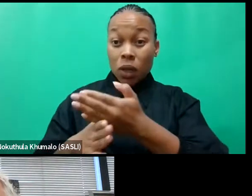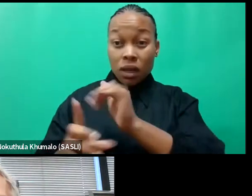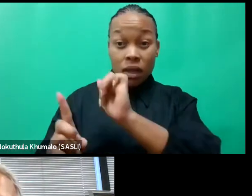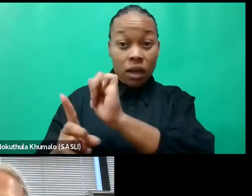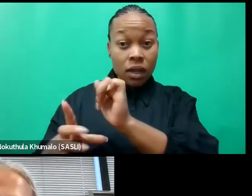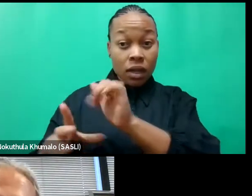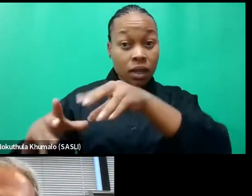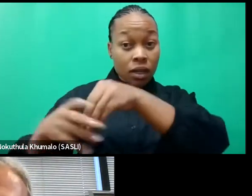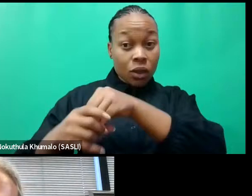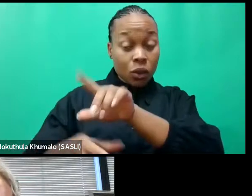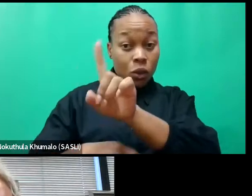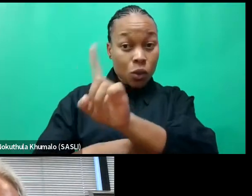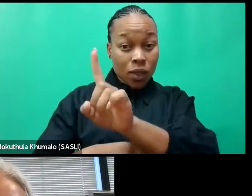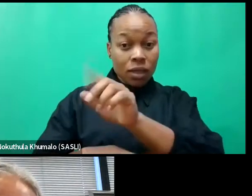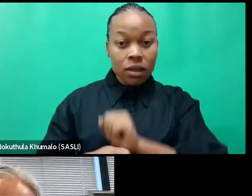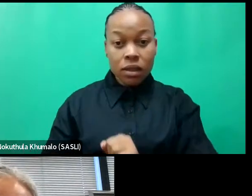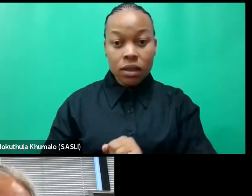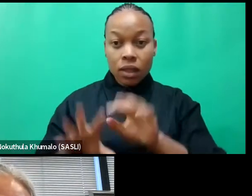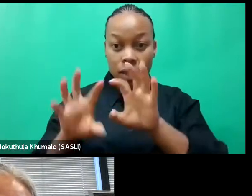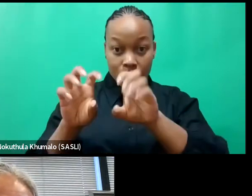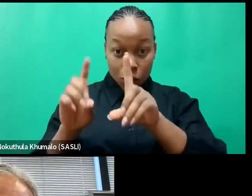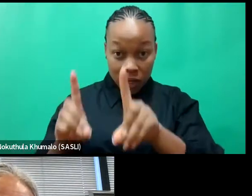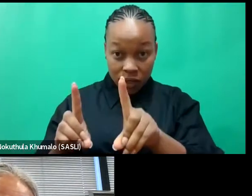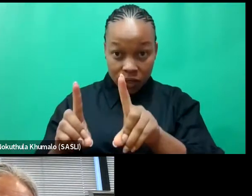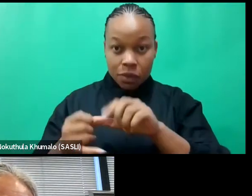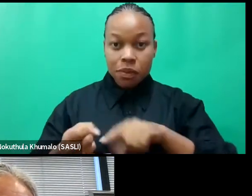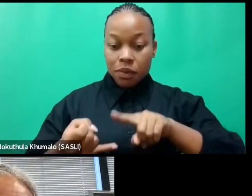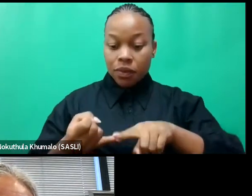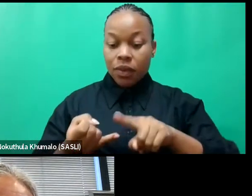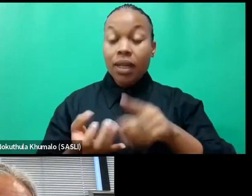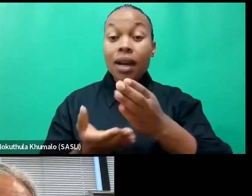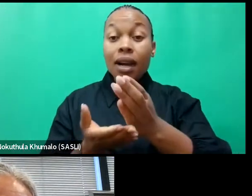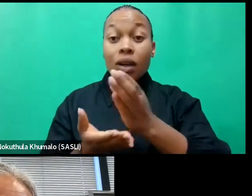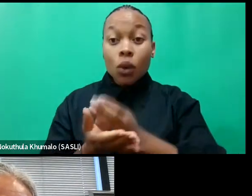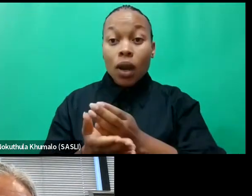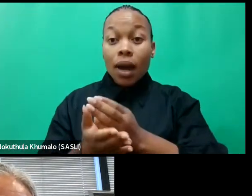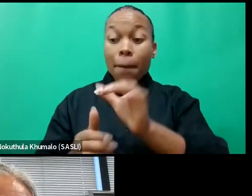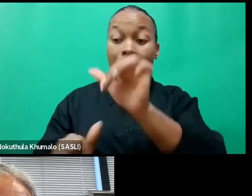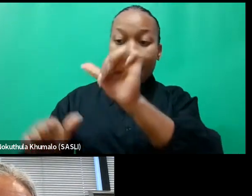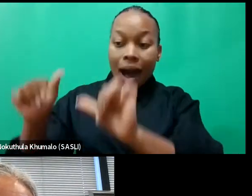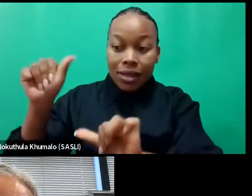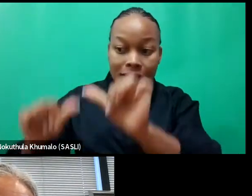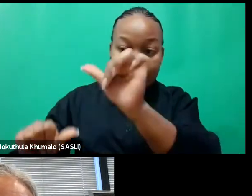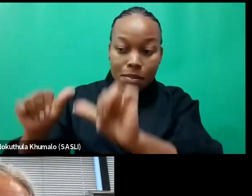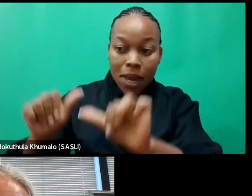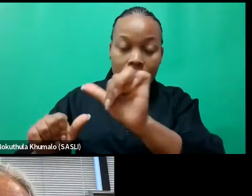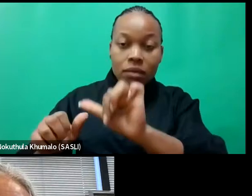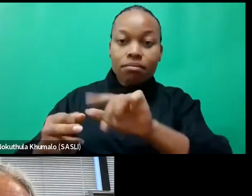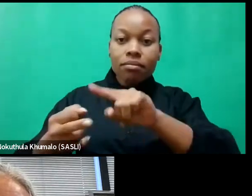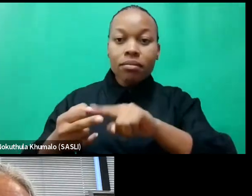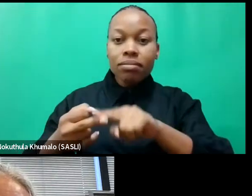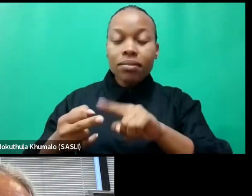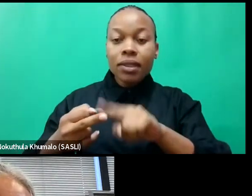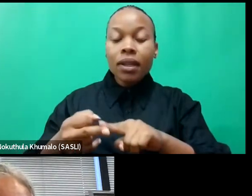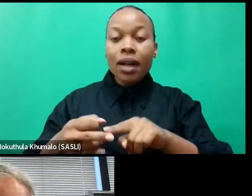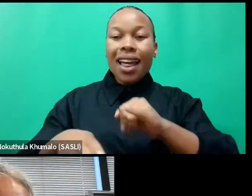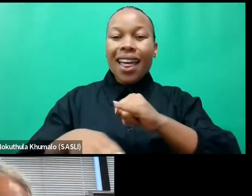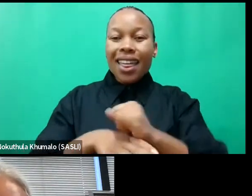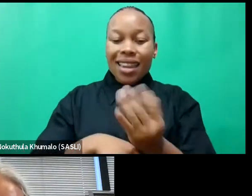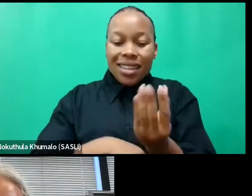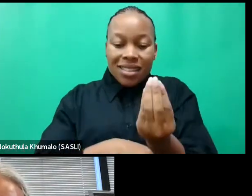in education, curriculum assessment, early childhood education,